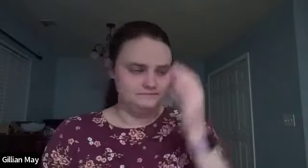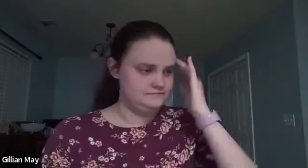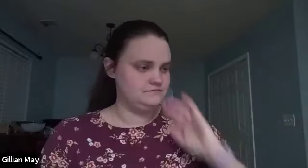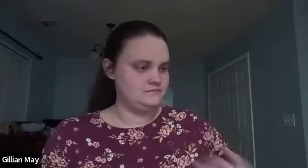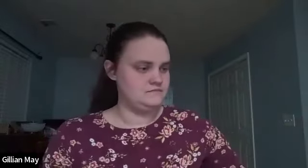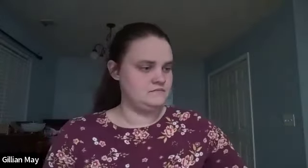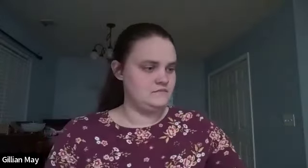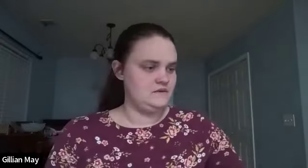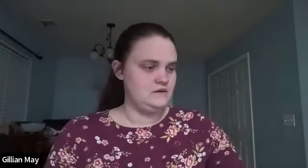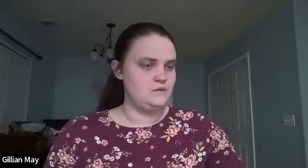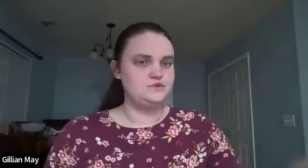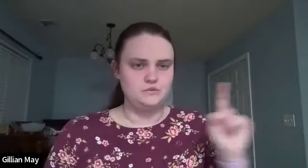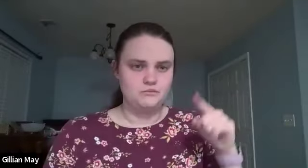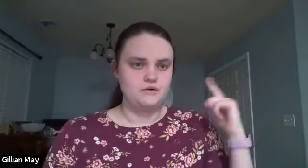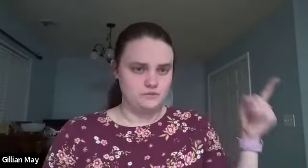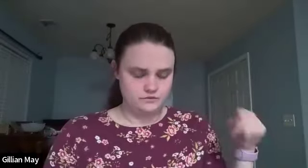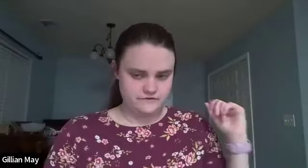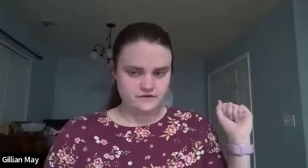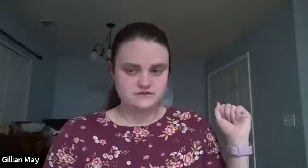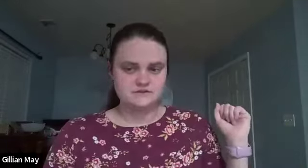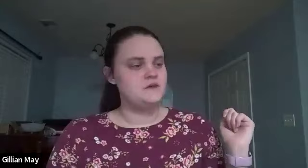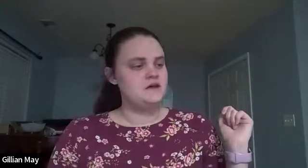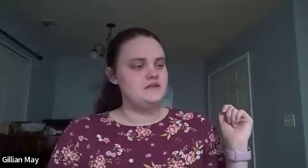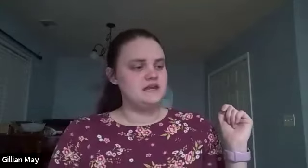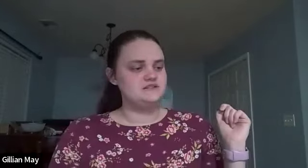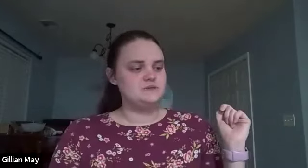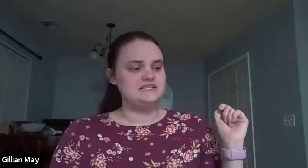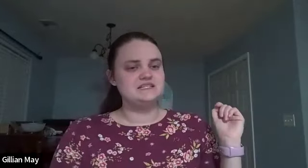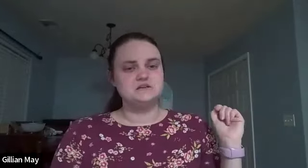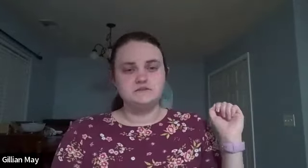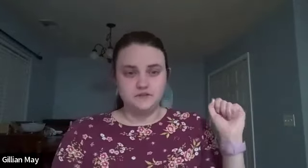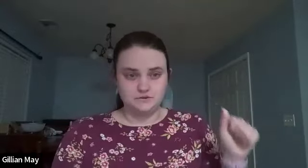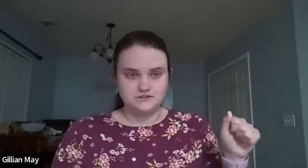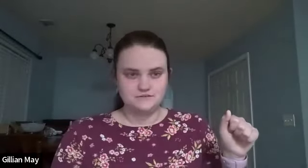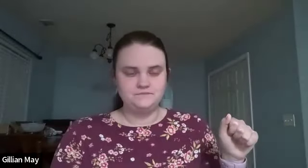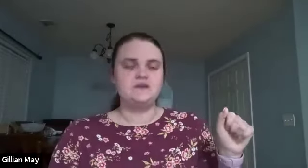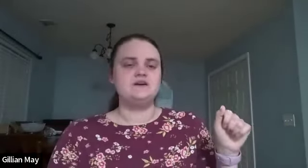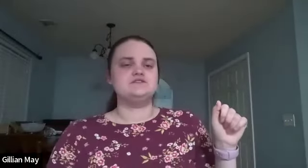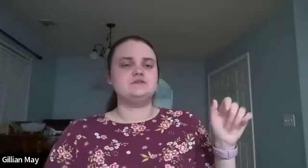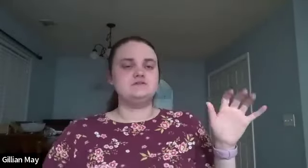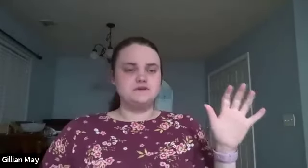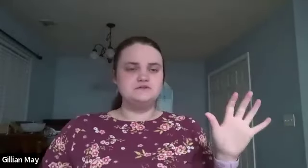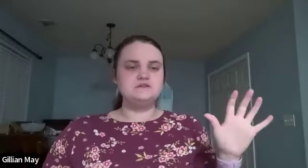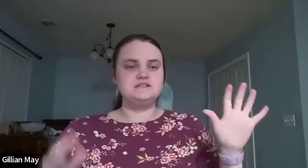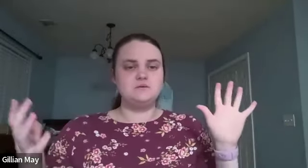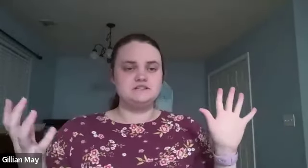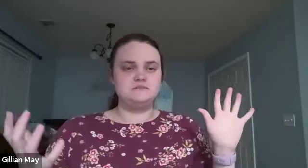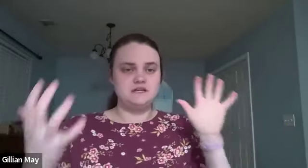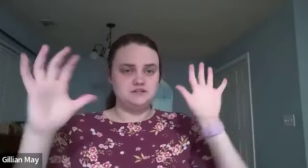And we'll do one more and then we'll review those. The next one is confused. So confused is going to be